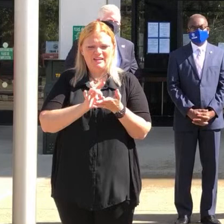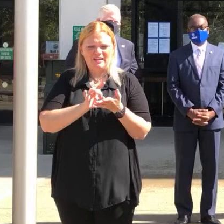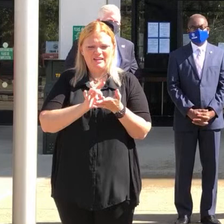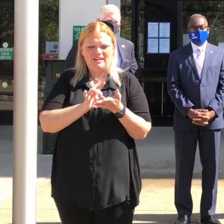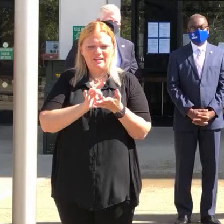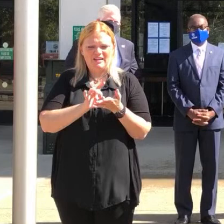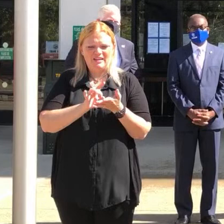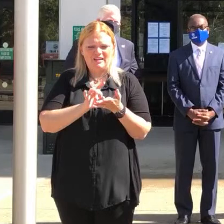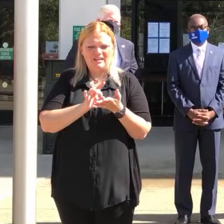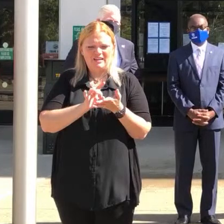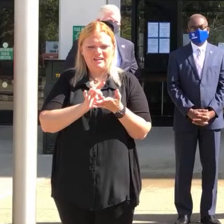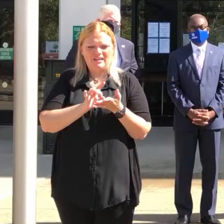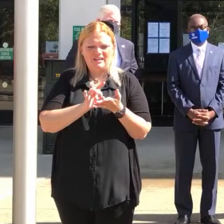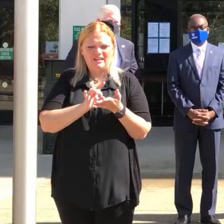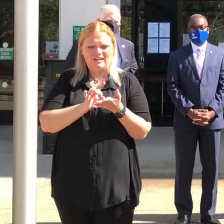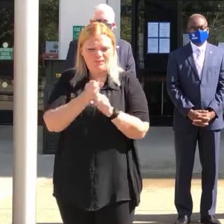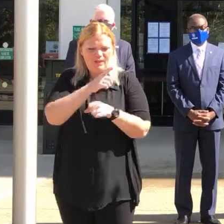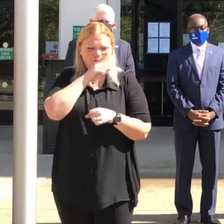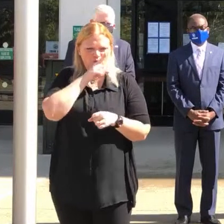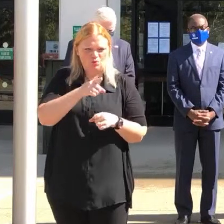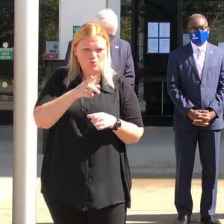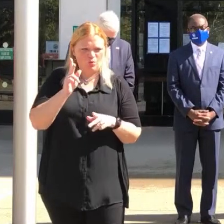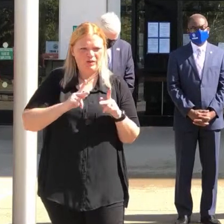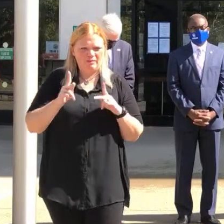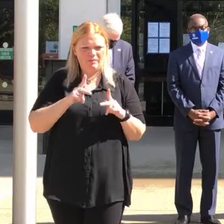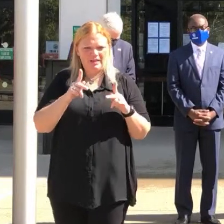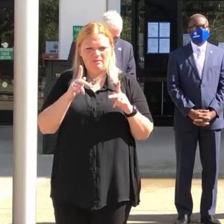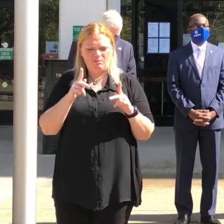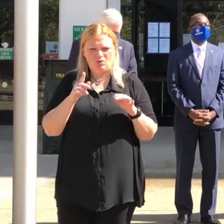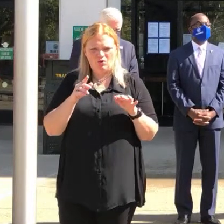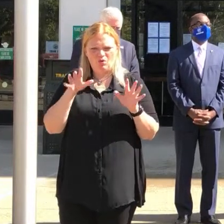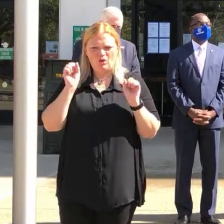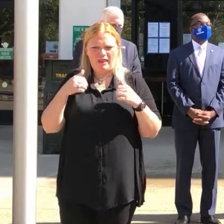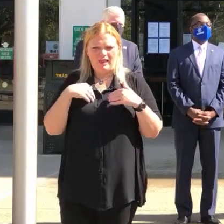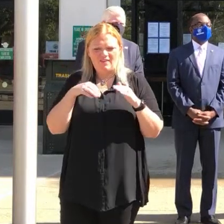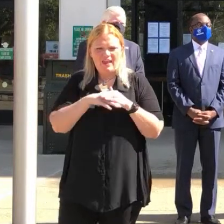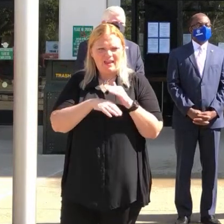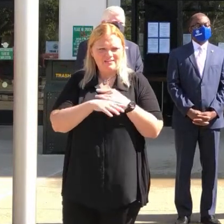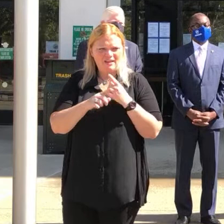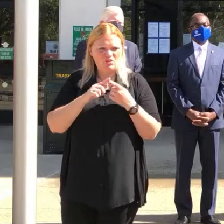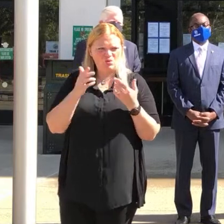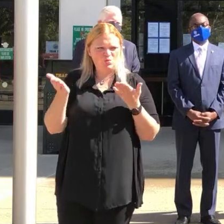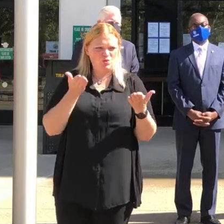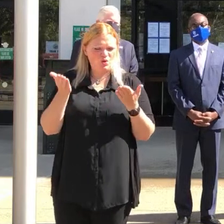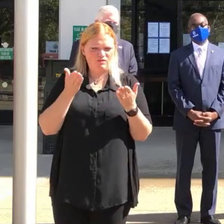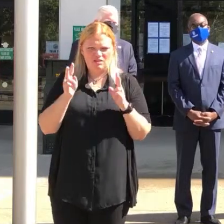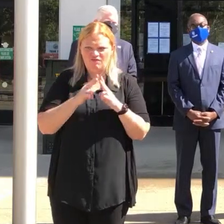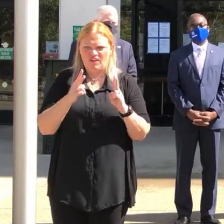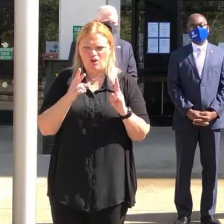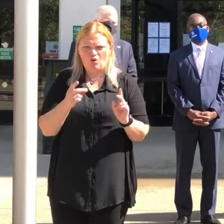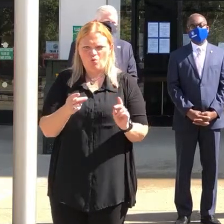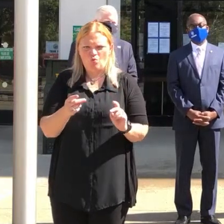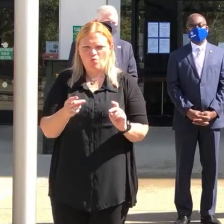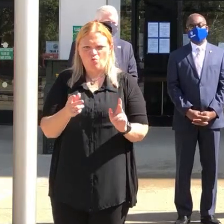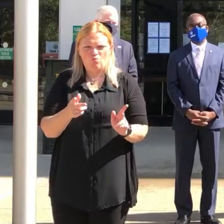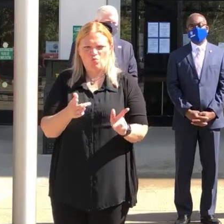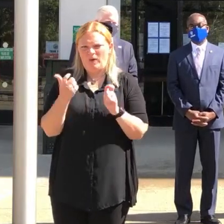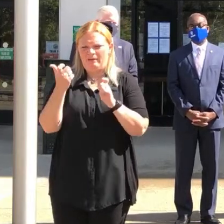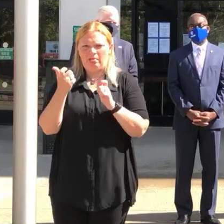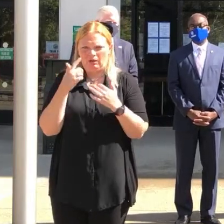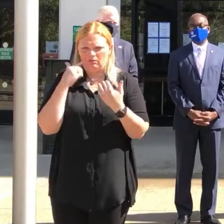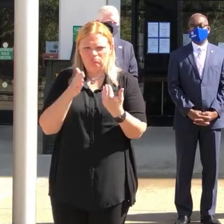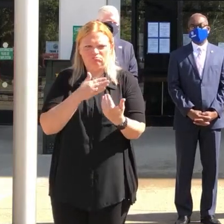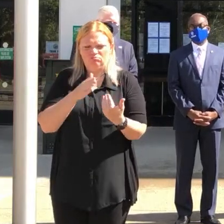other piece to this was we wanted to make sure that people could have access to services very quickly and very easily.